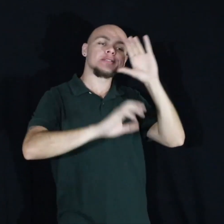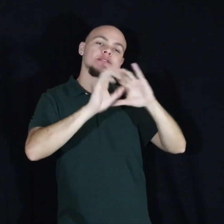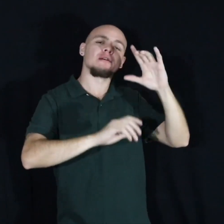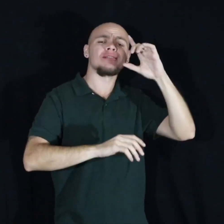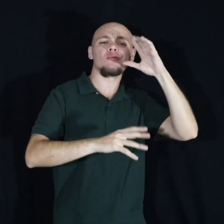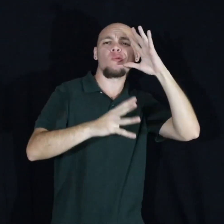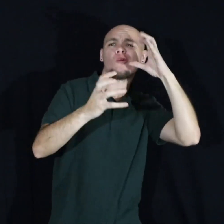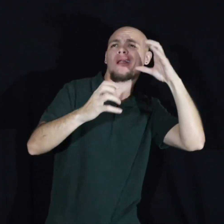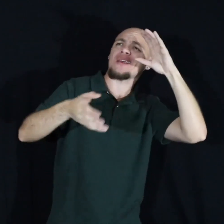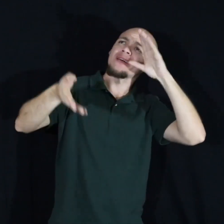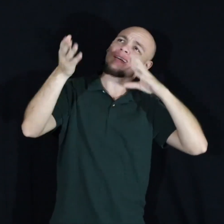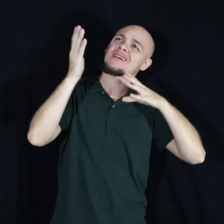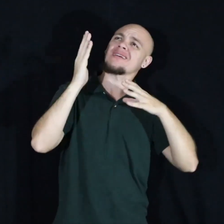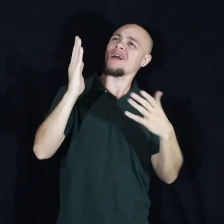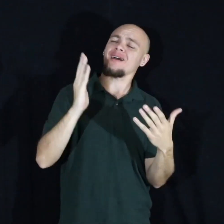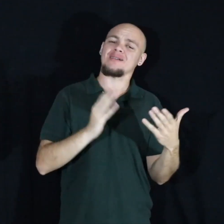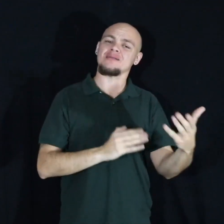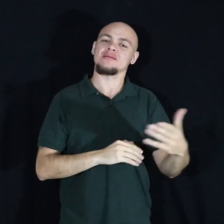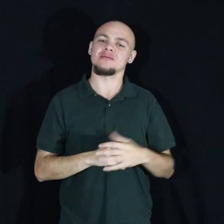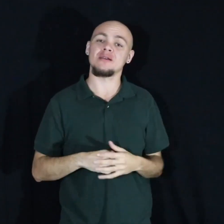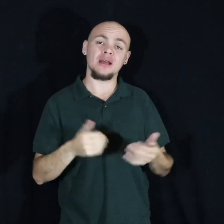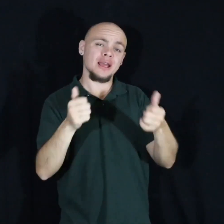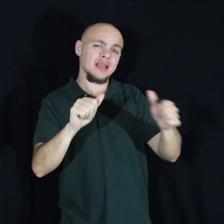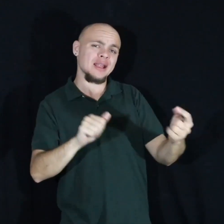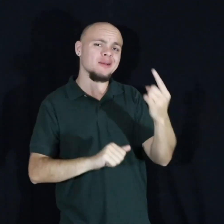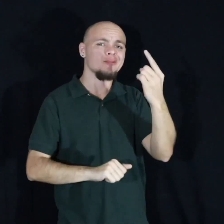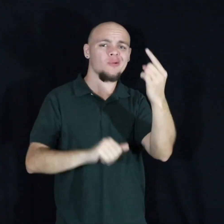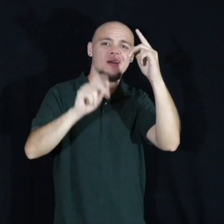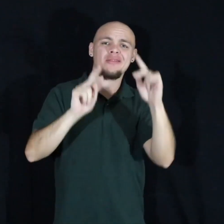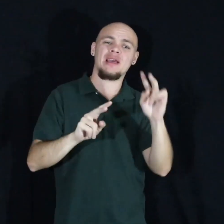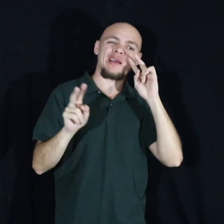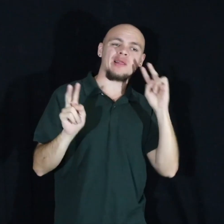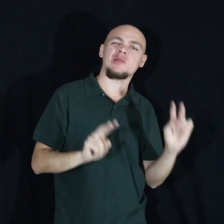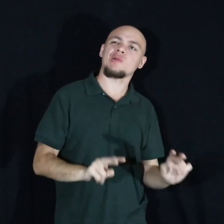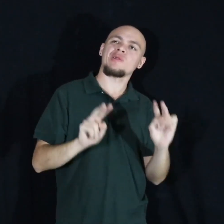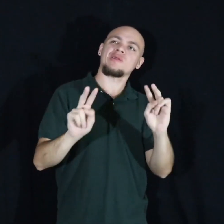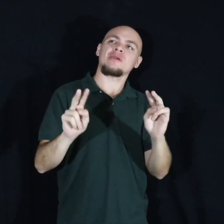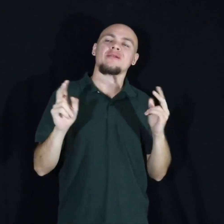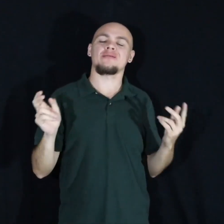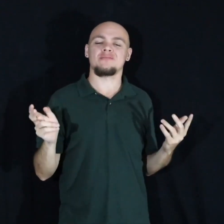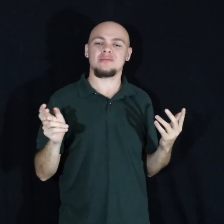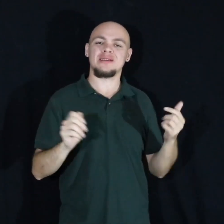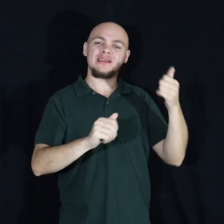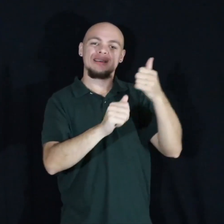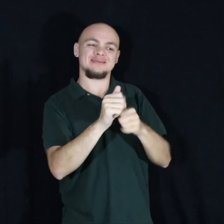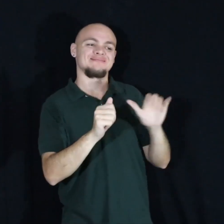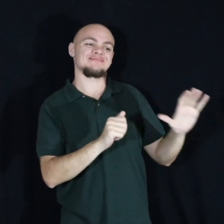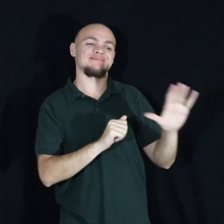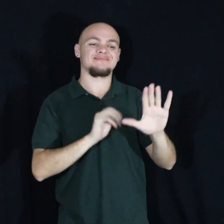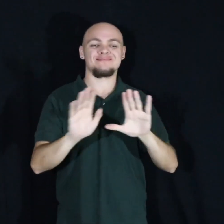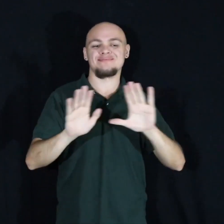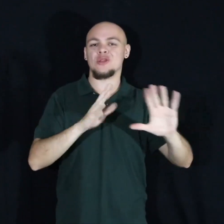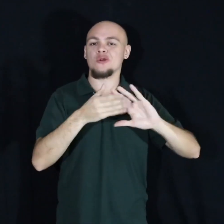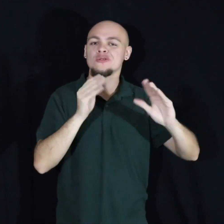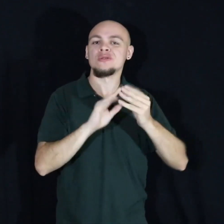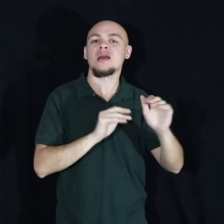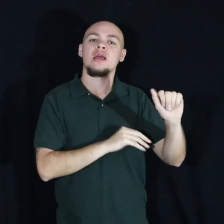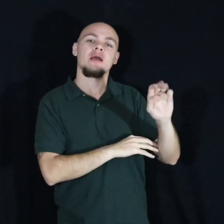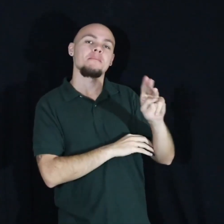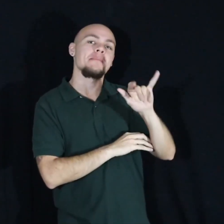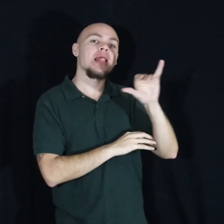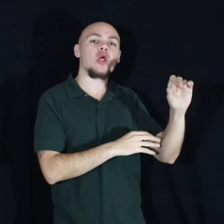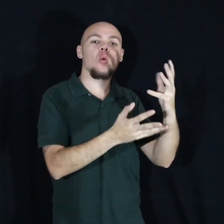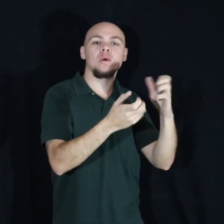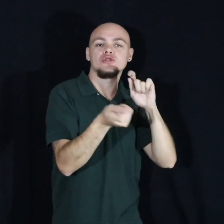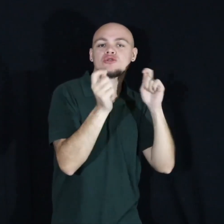God or anyone else they can just look up to. Each one has a story. Emilio wants to change,